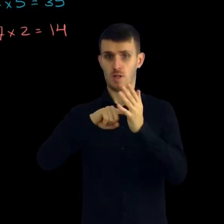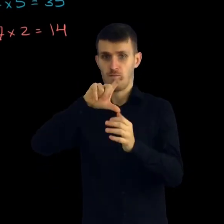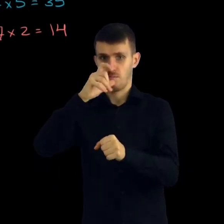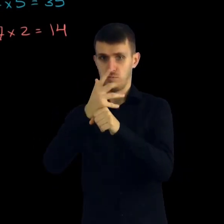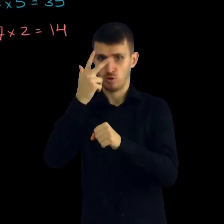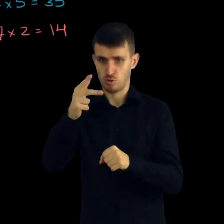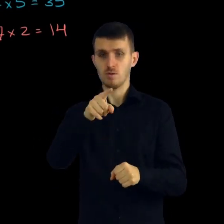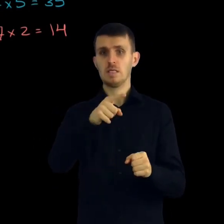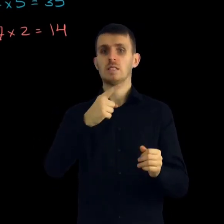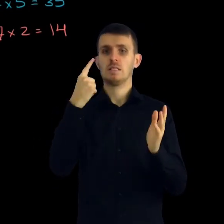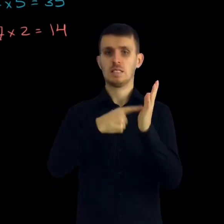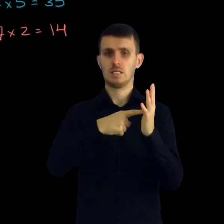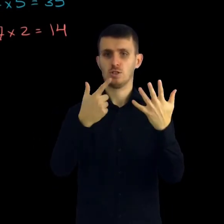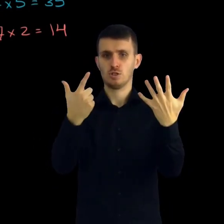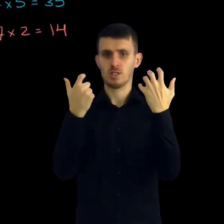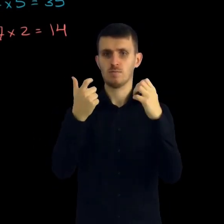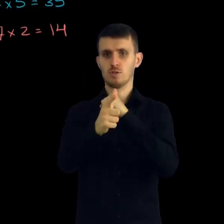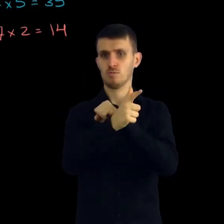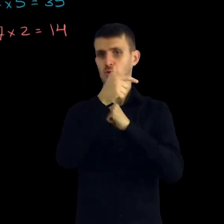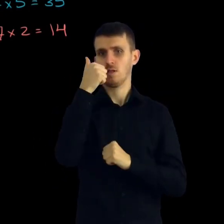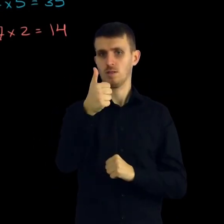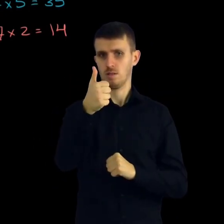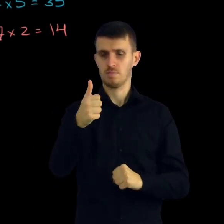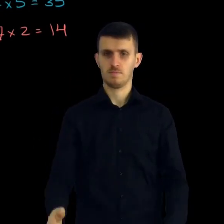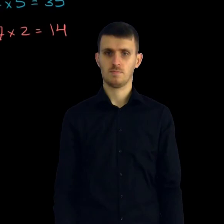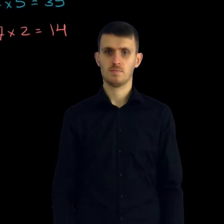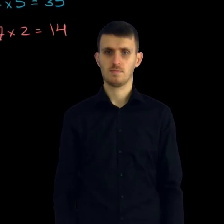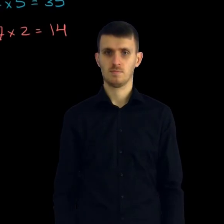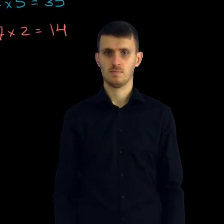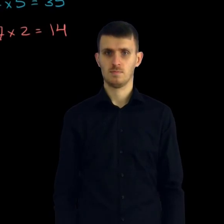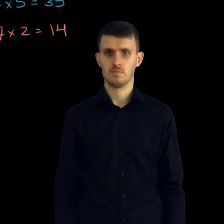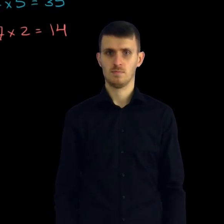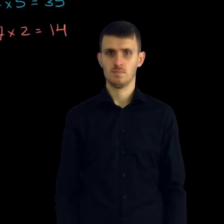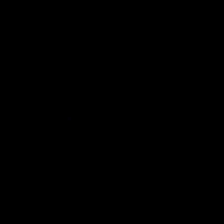2 is the last number that we have to deal with. And so we have our answer, 7 times 200.